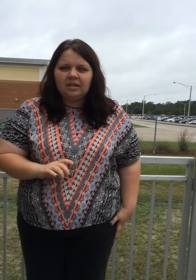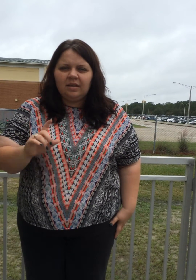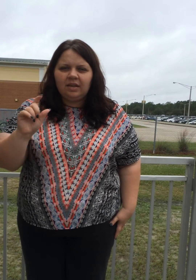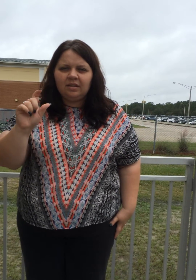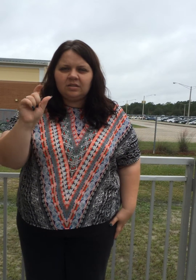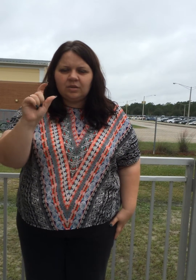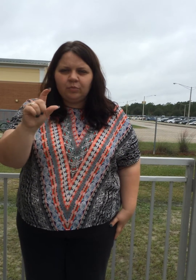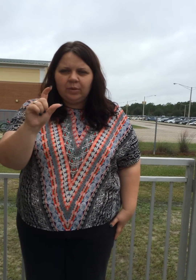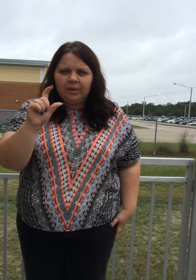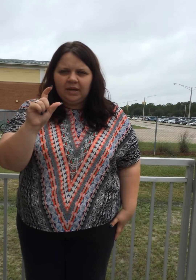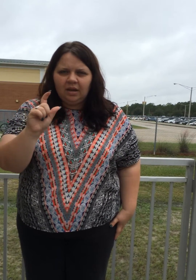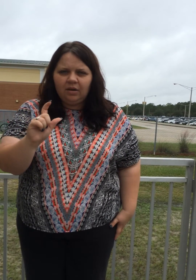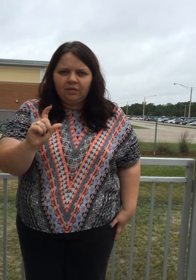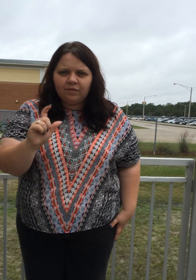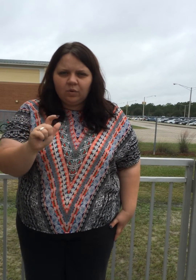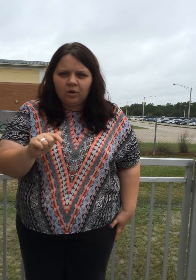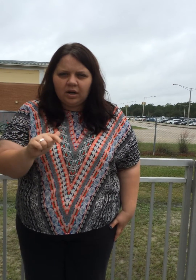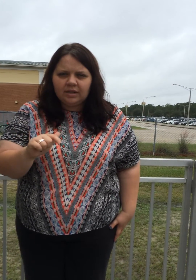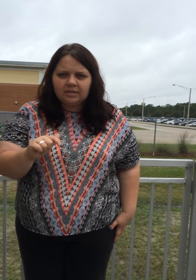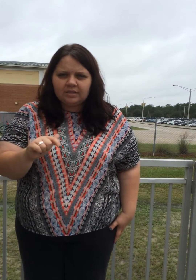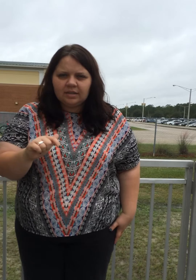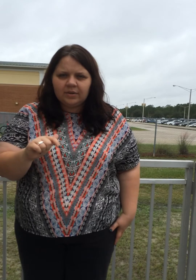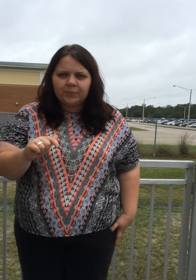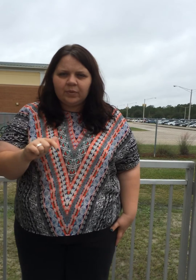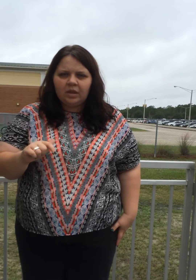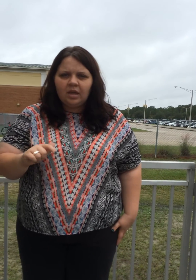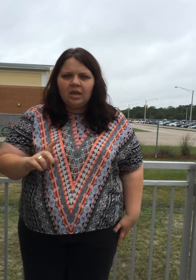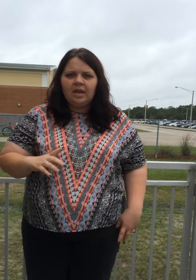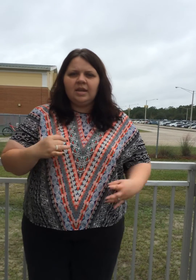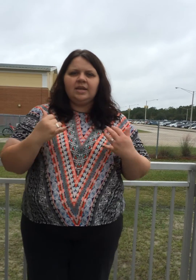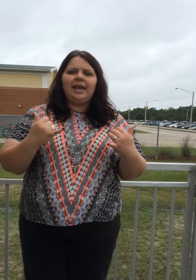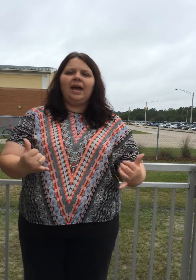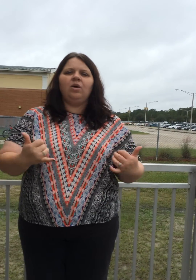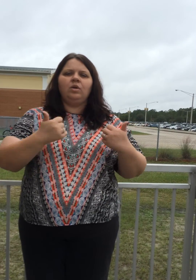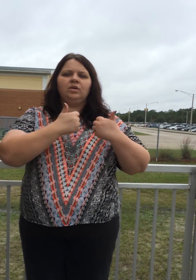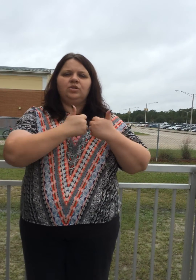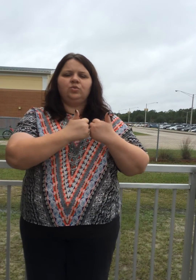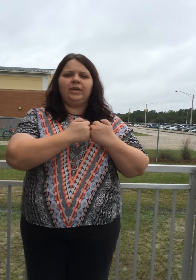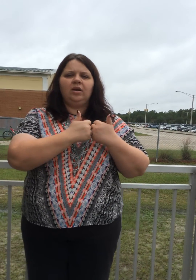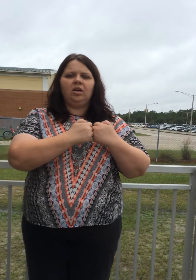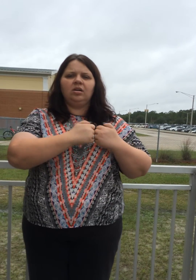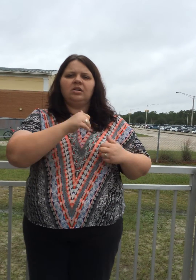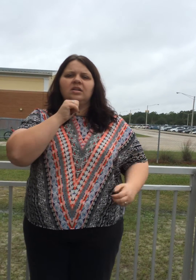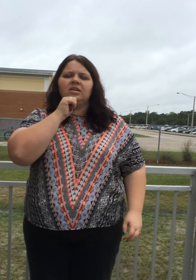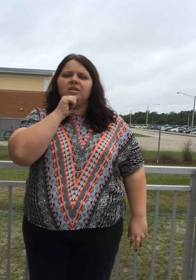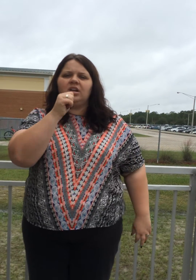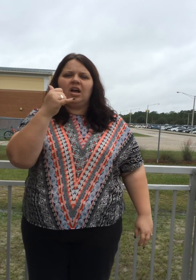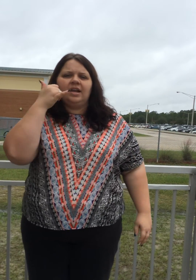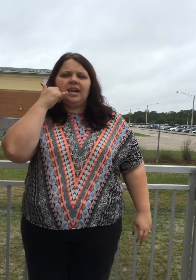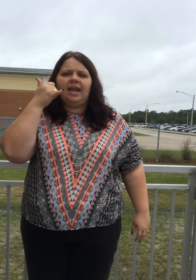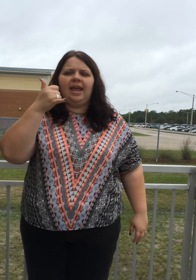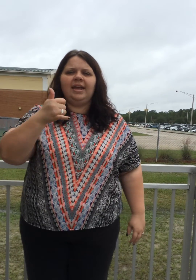And then some repeat of chorus. Now, sweetheart, not hang